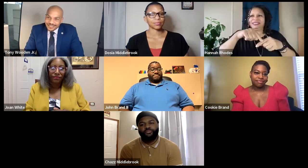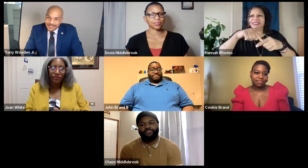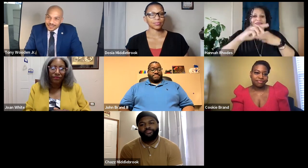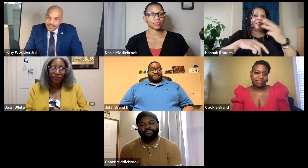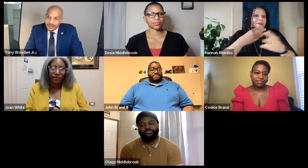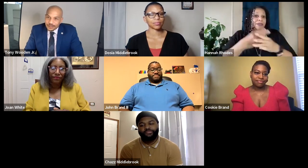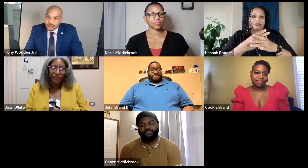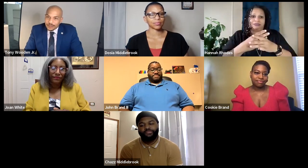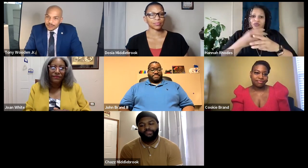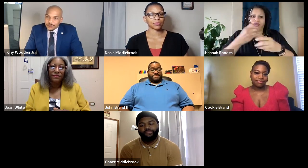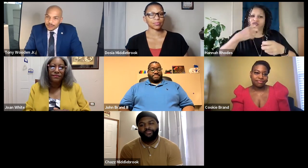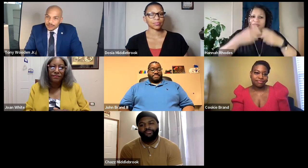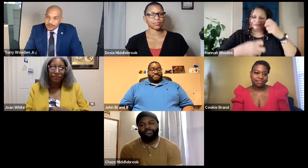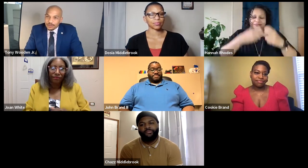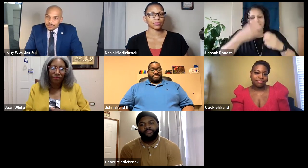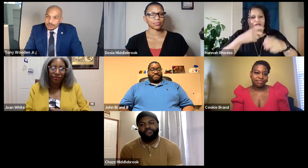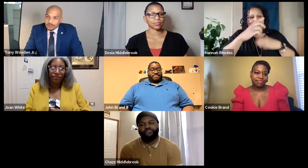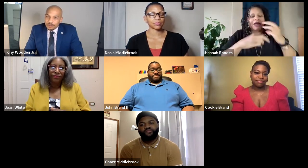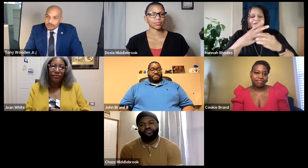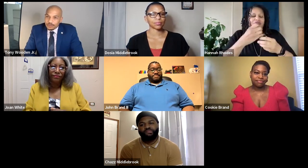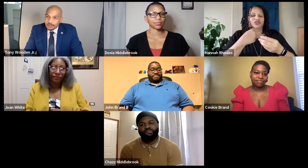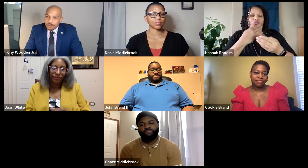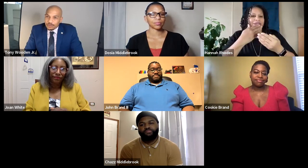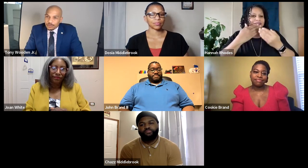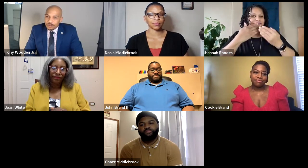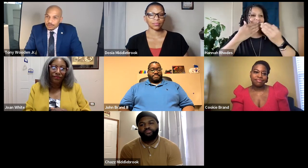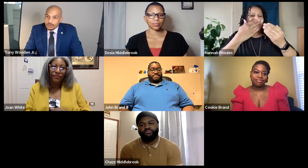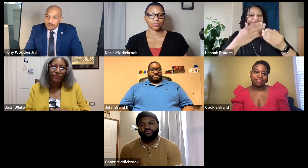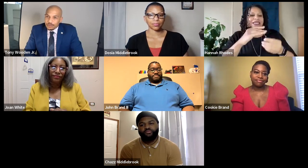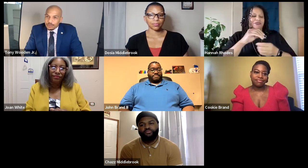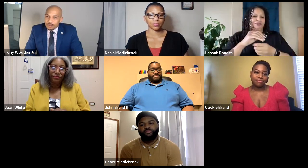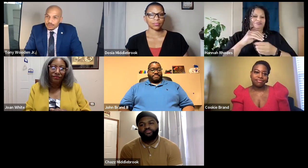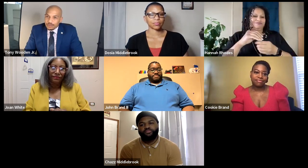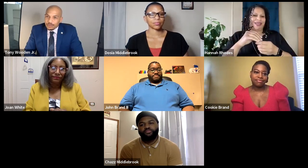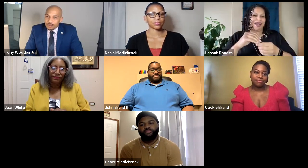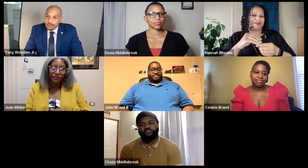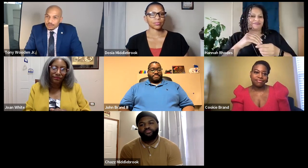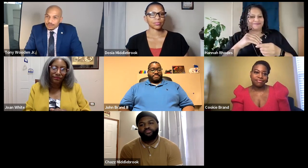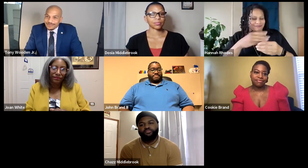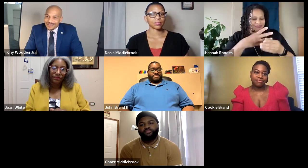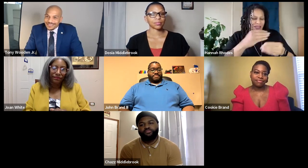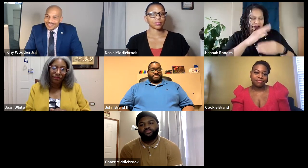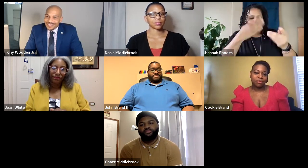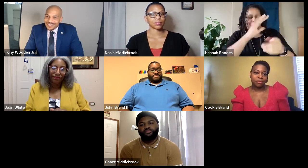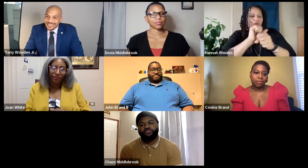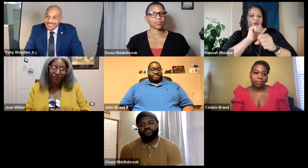tenacity in raising children in this difficult world. So I really wanted to just call them